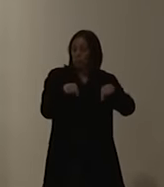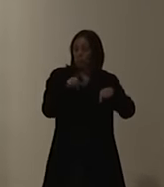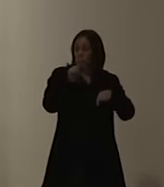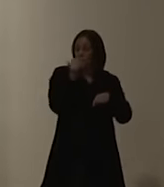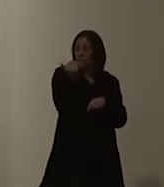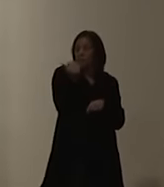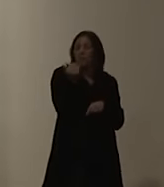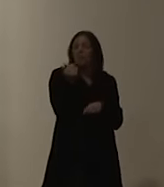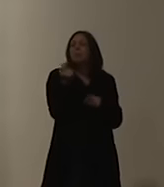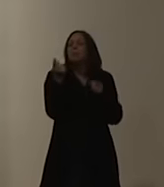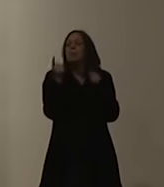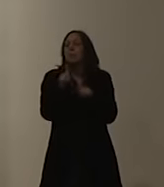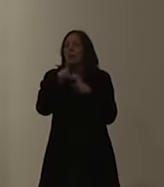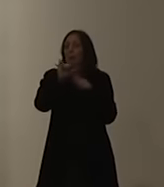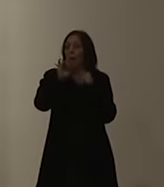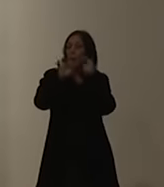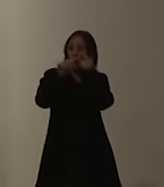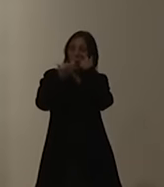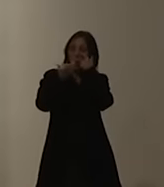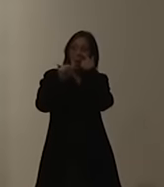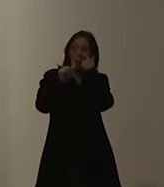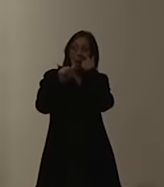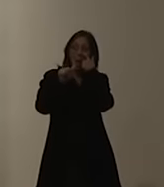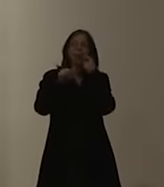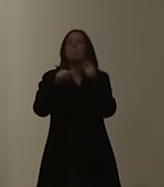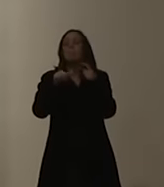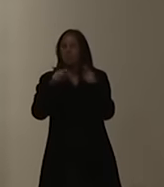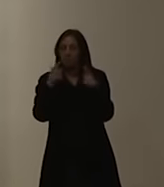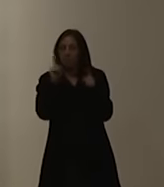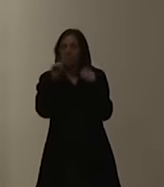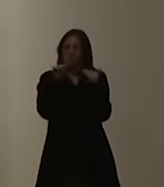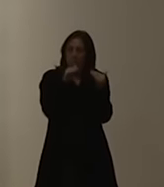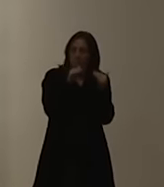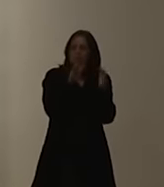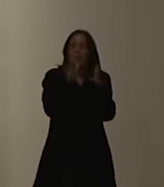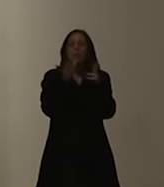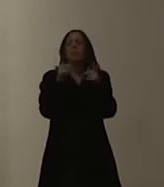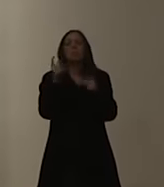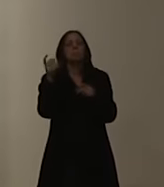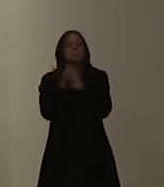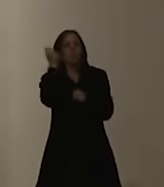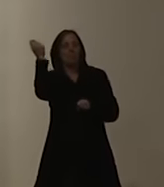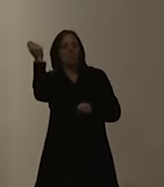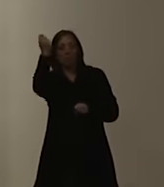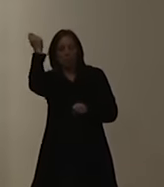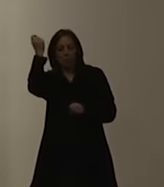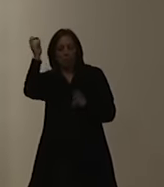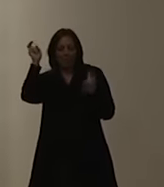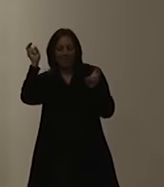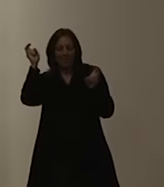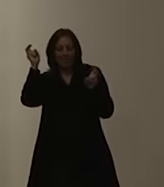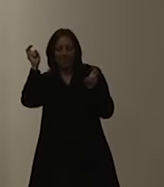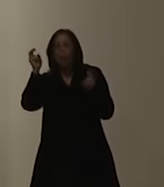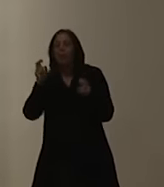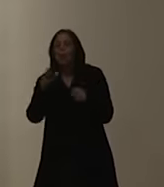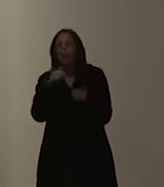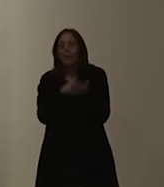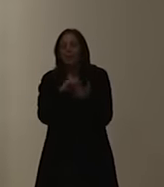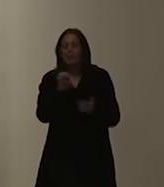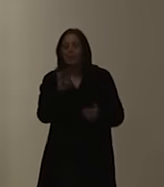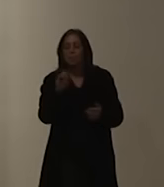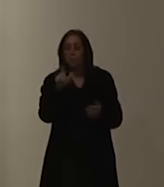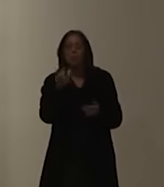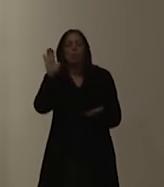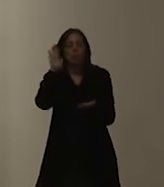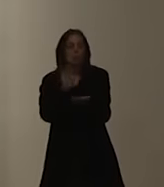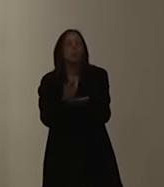and victory was declared over it, by the way. It's like, oh man, we really sealed it off. But guess